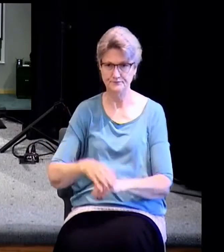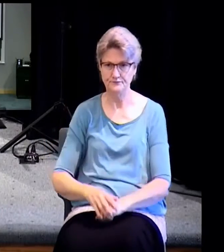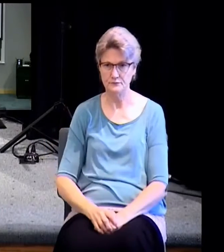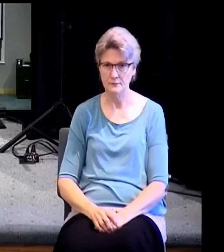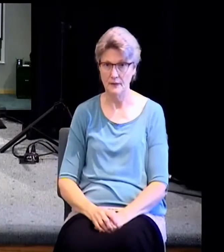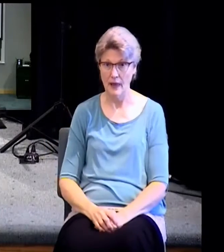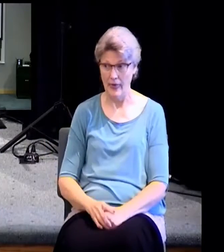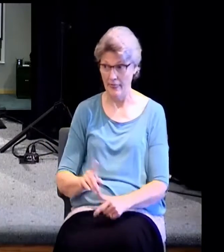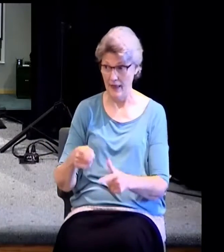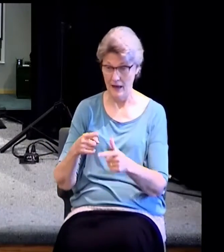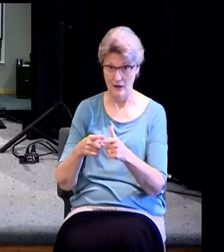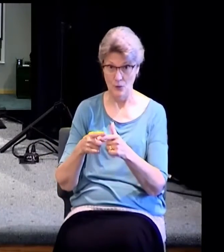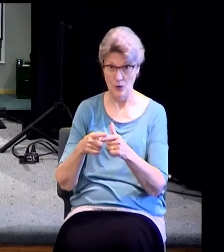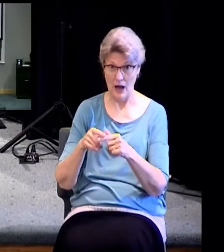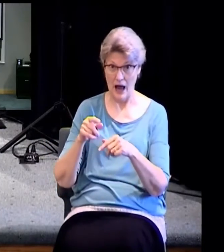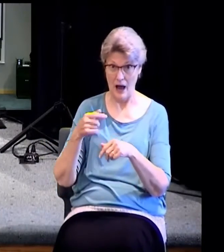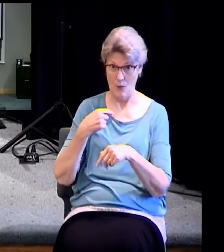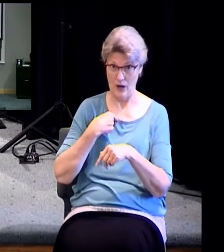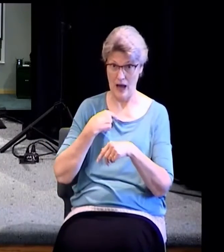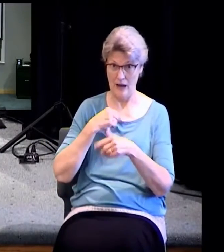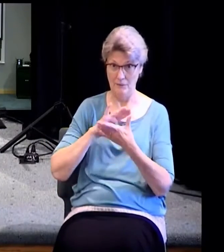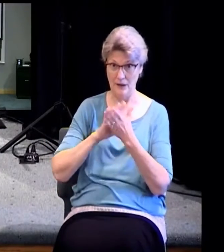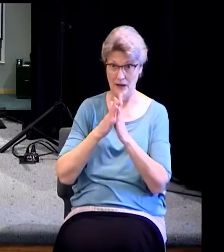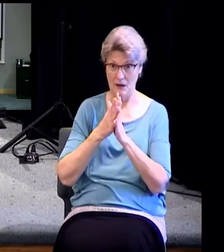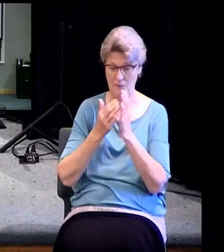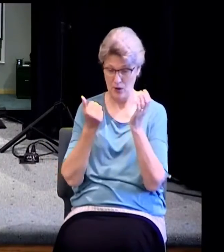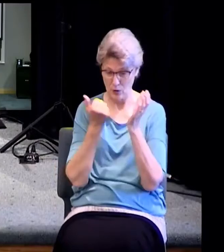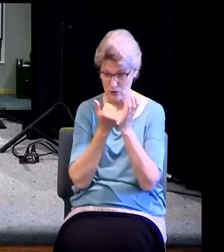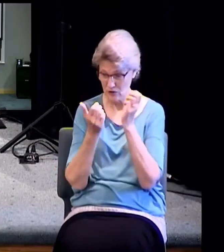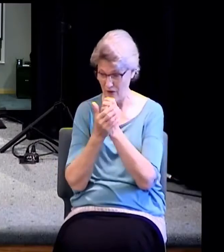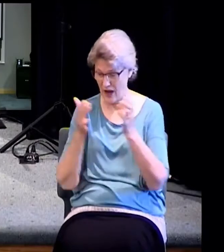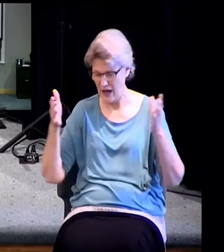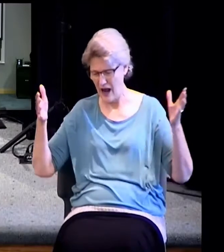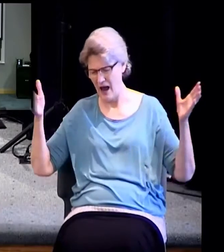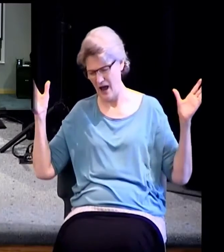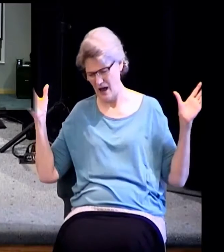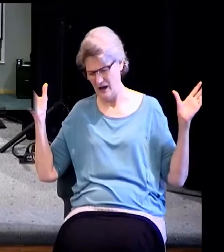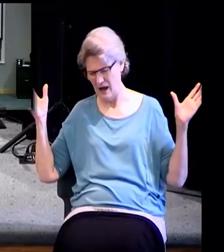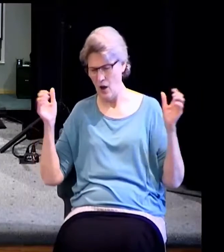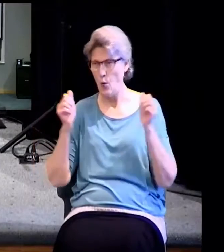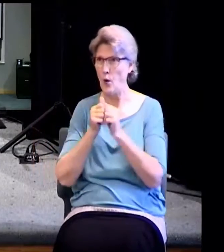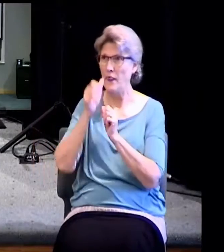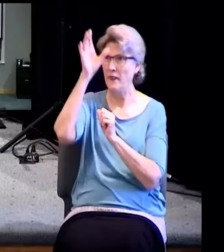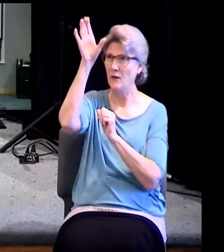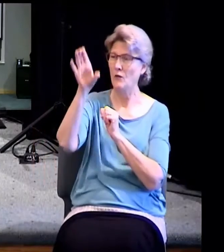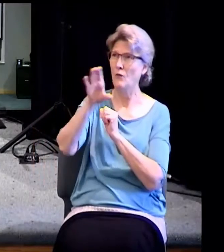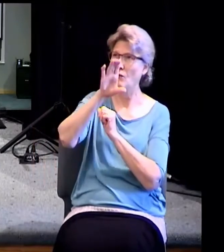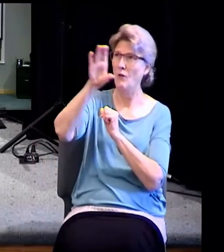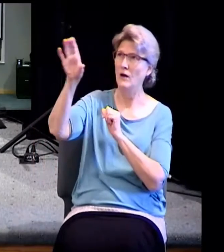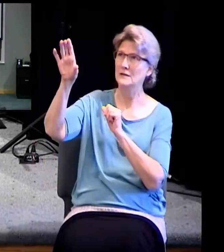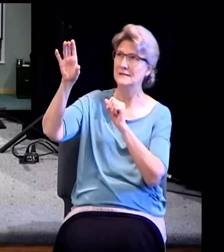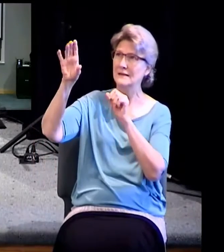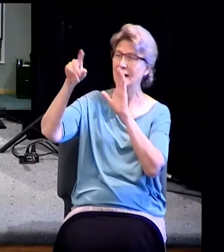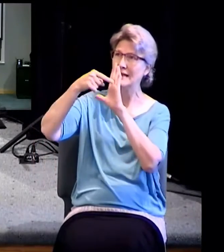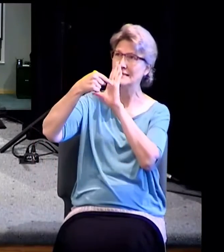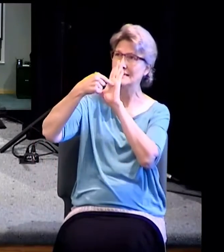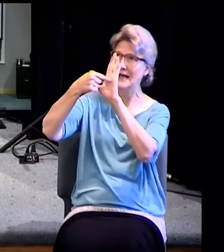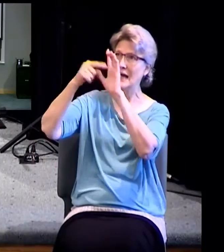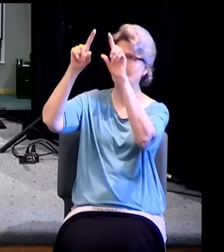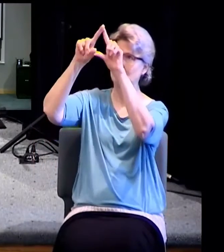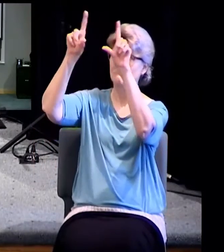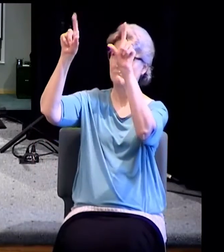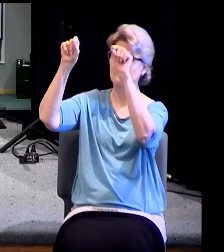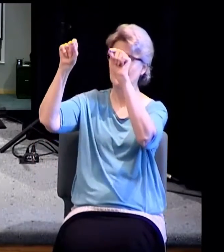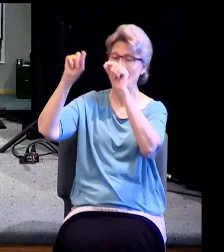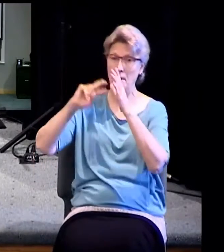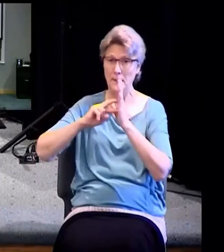everyone will know that I am stating that I am. I am God. To raise him